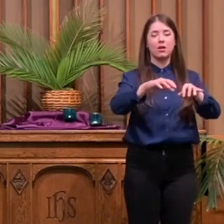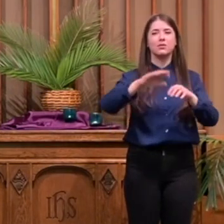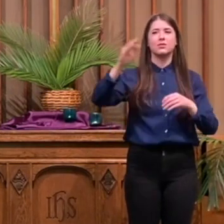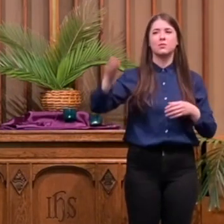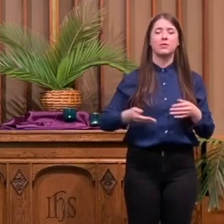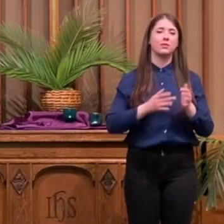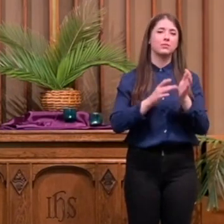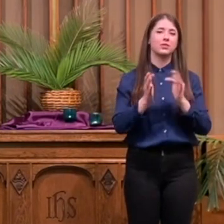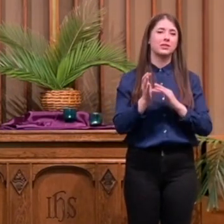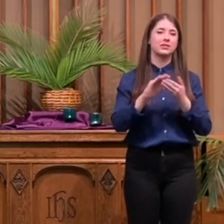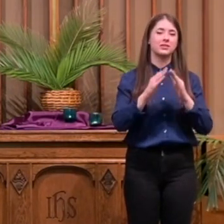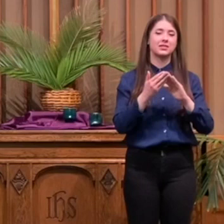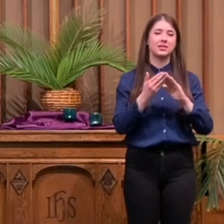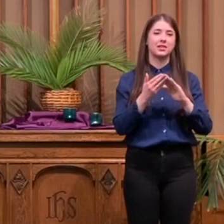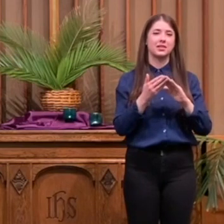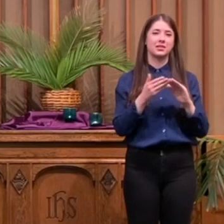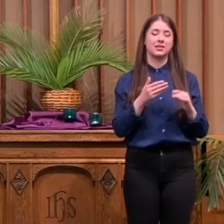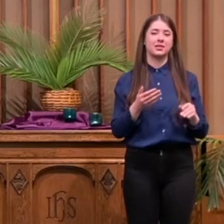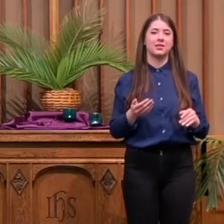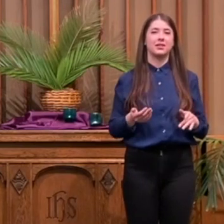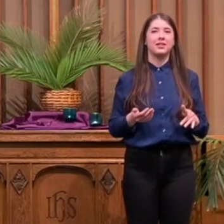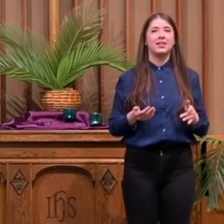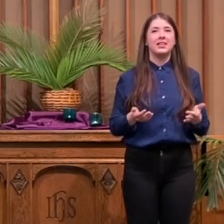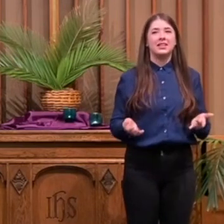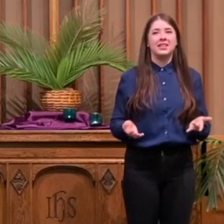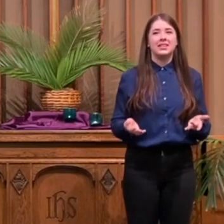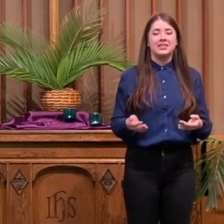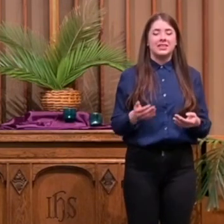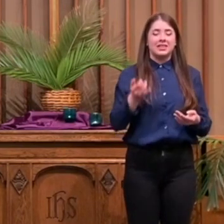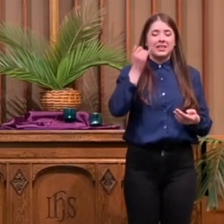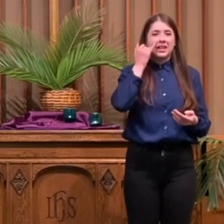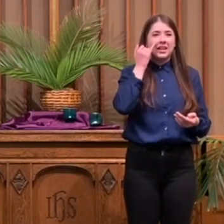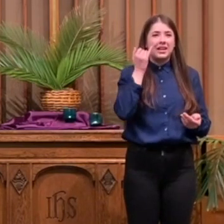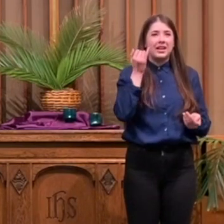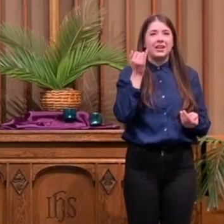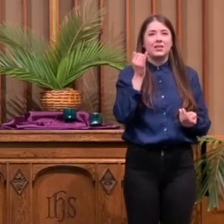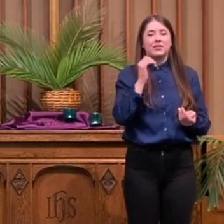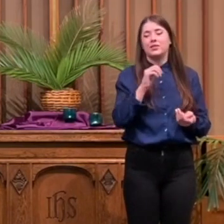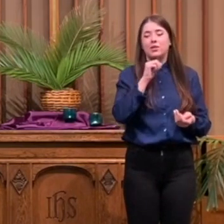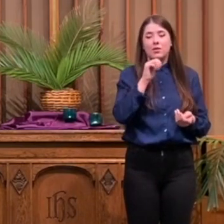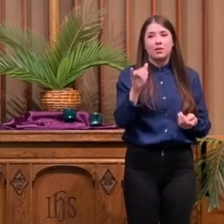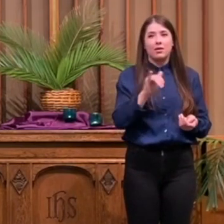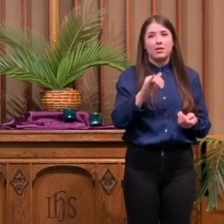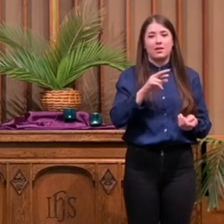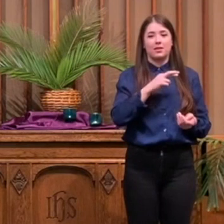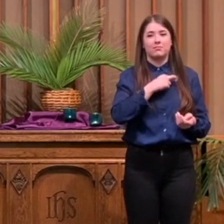into the city, and less like the religious leaders who plotted to kill